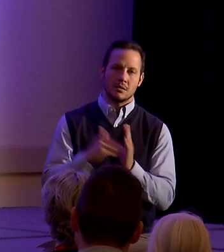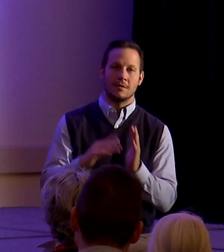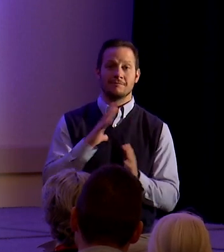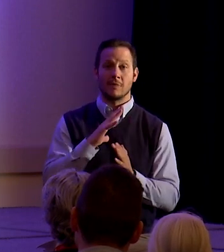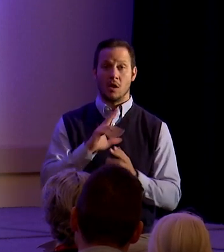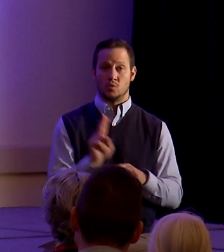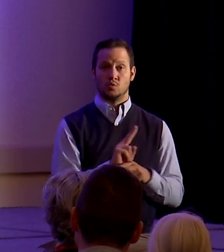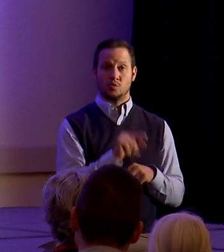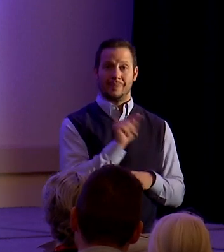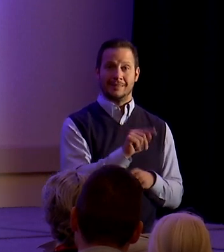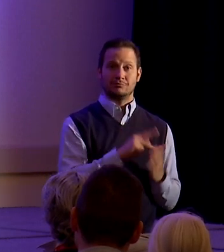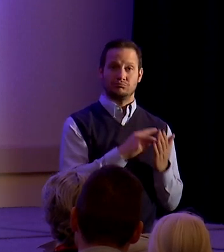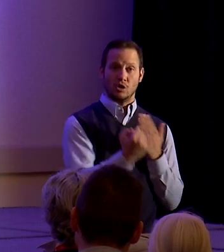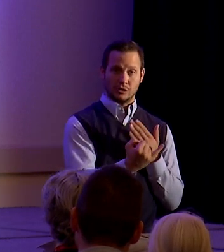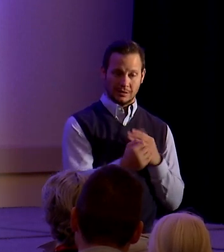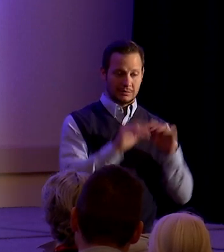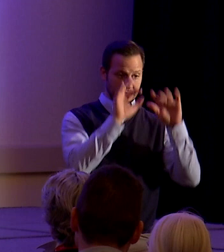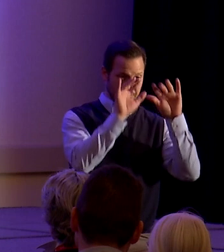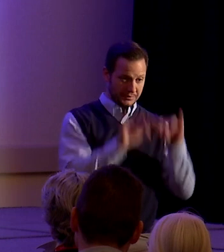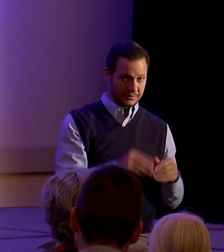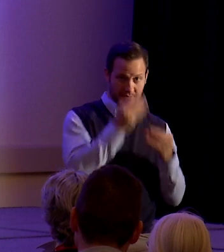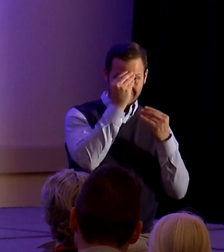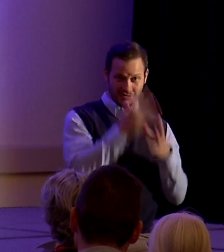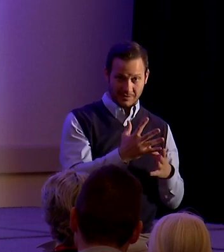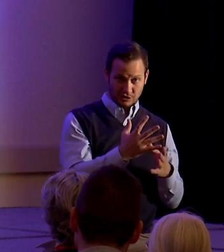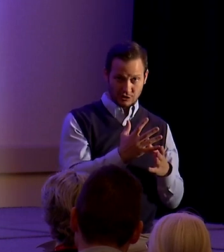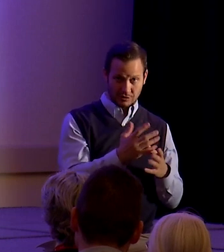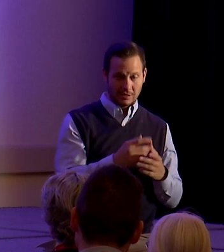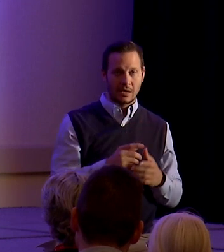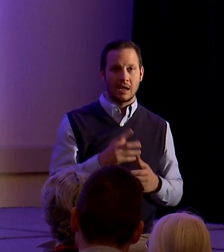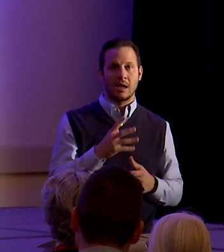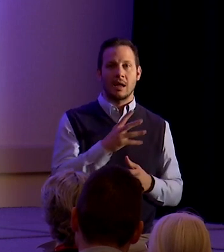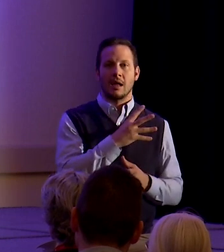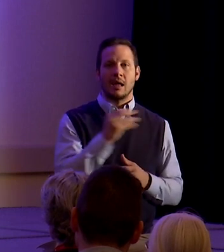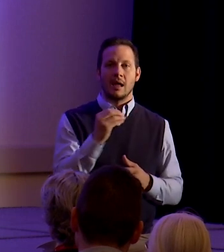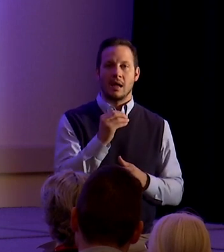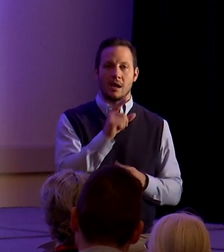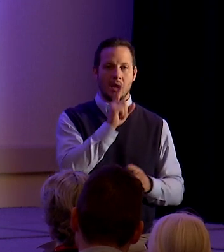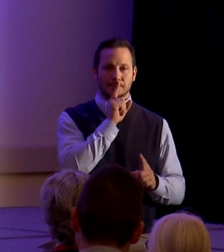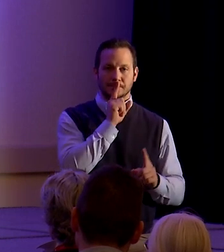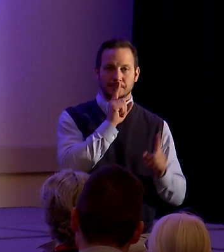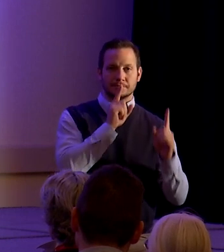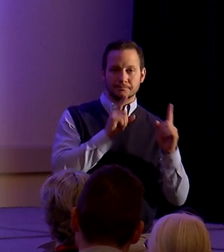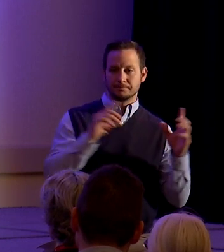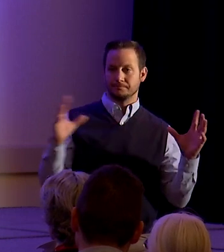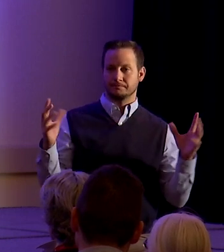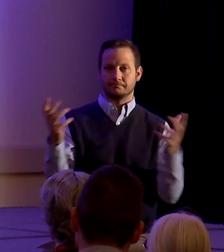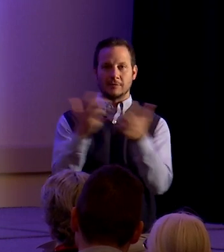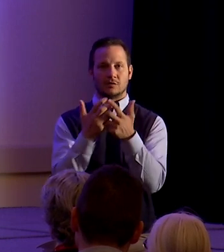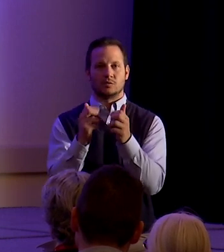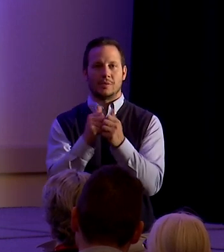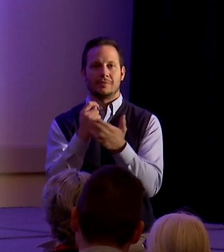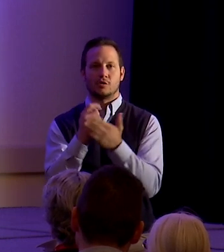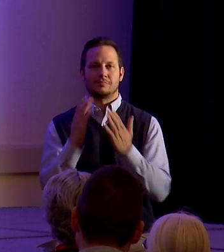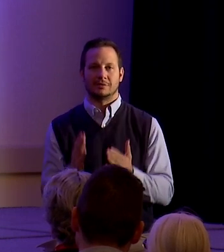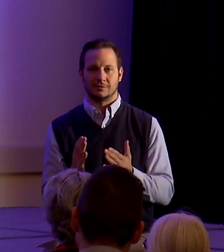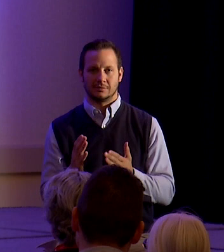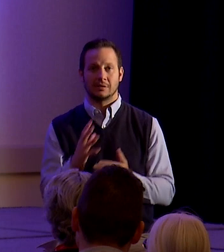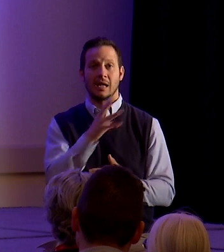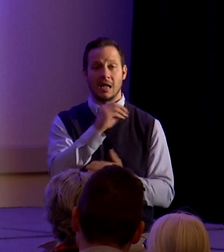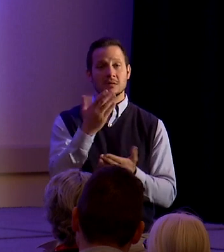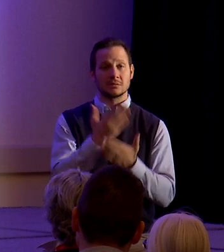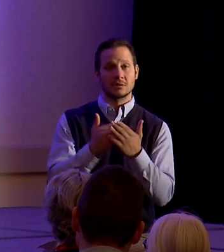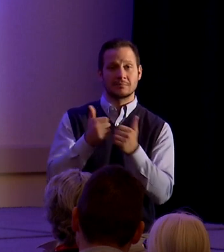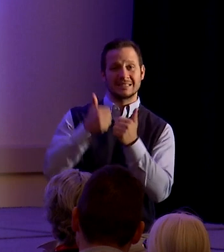Therapist Project. They can put in their information, and they will anonymously be matched up with a therapist near them. And we also have therapists that do distance